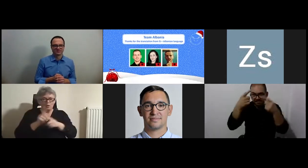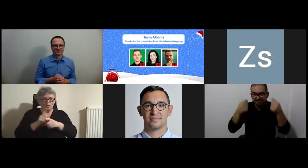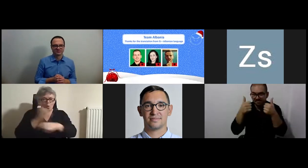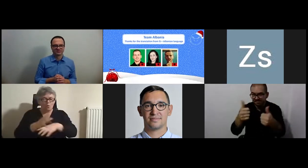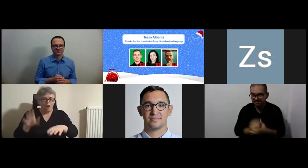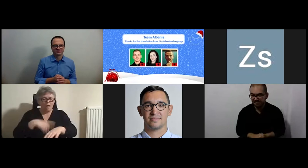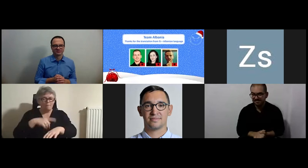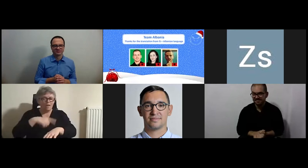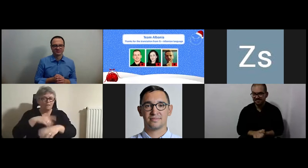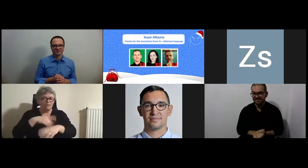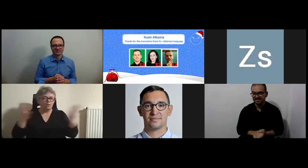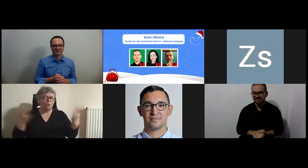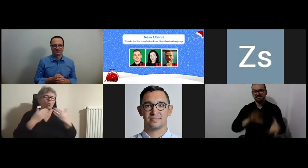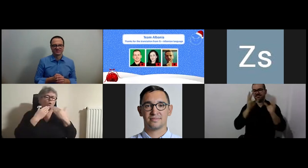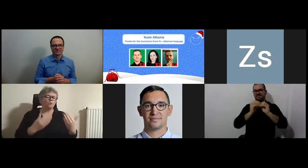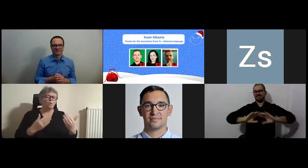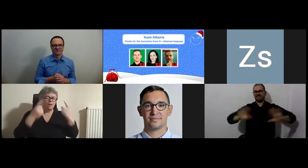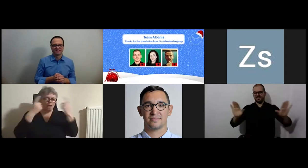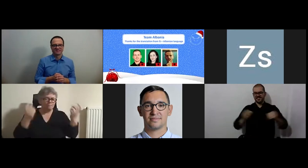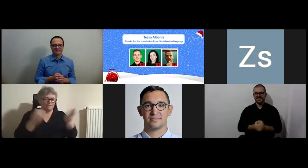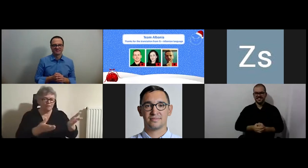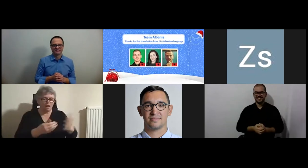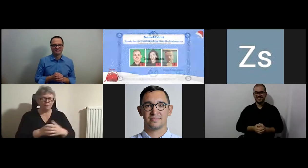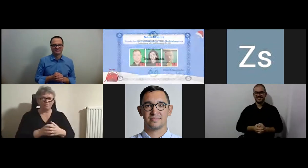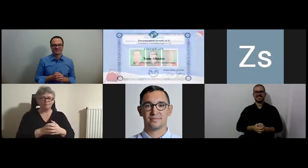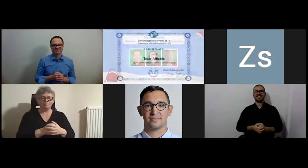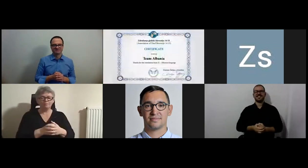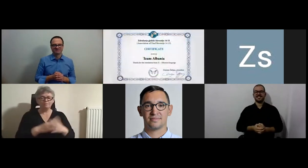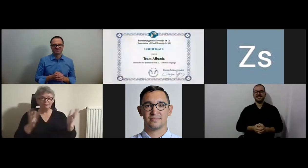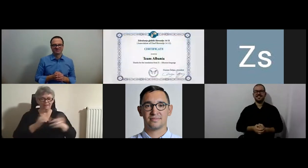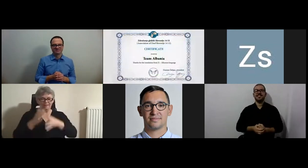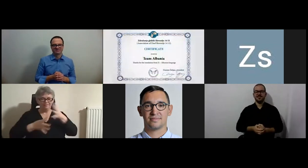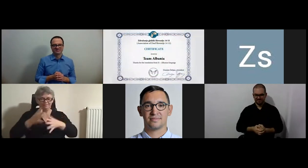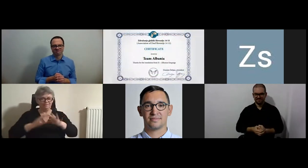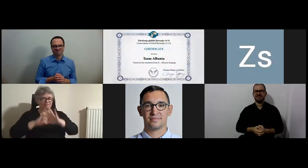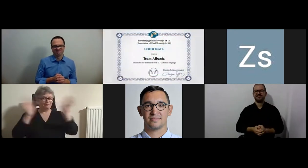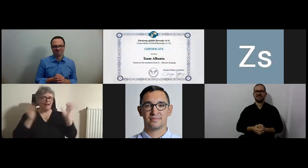presentations. I've been very happy to be involved in this. Thank you so much.